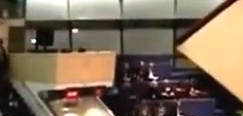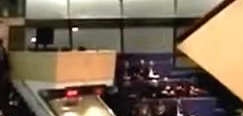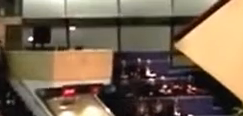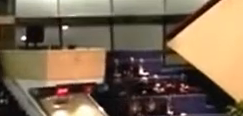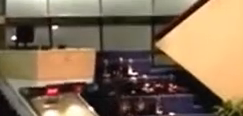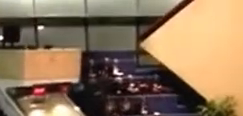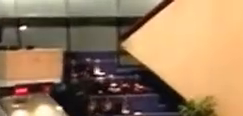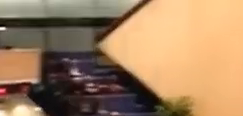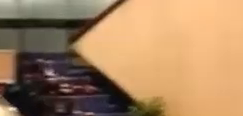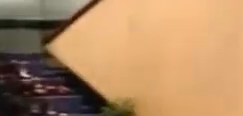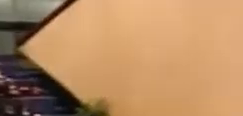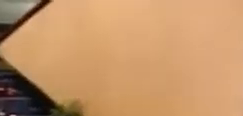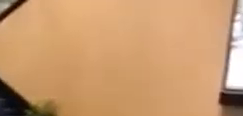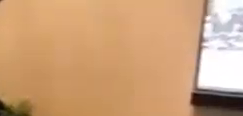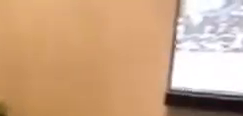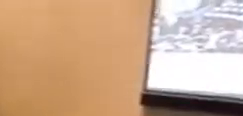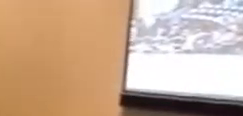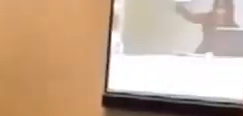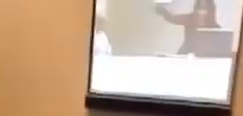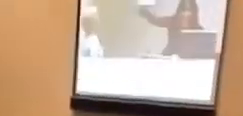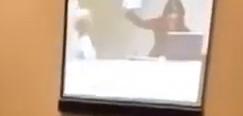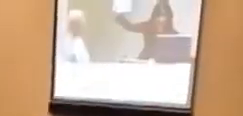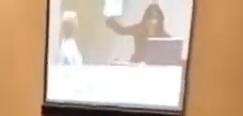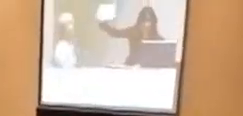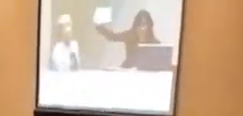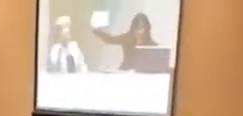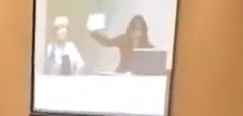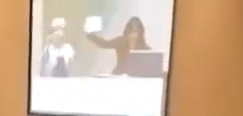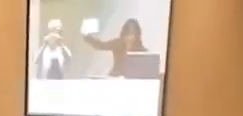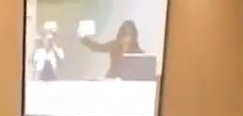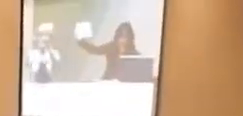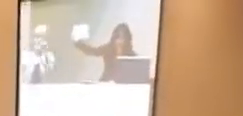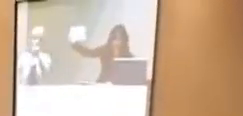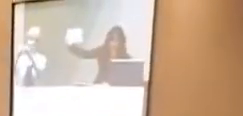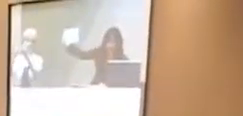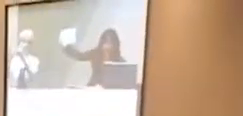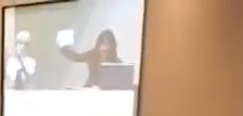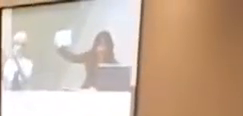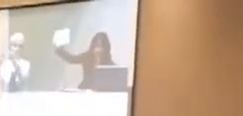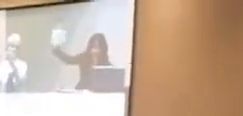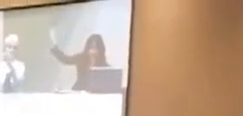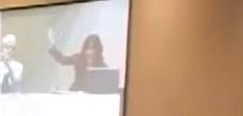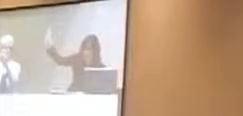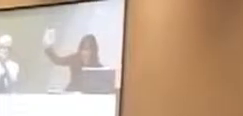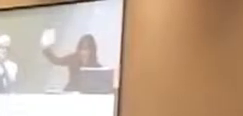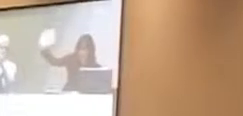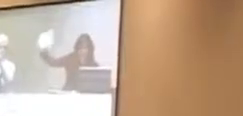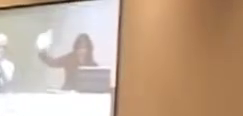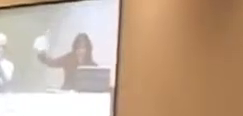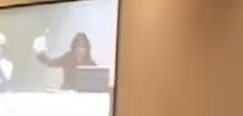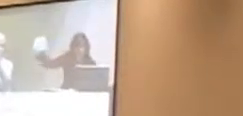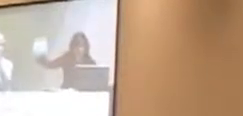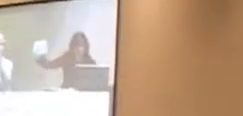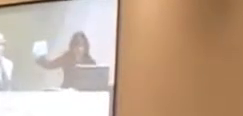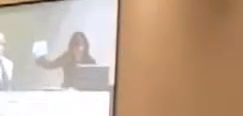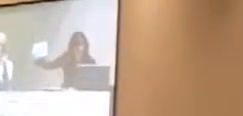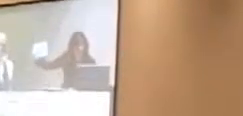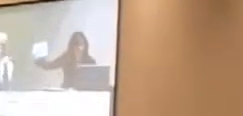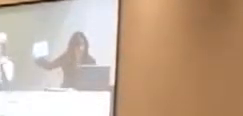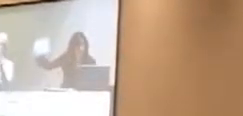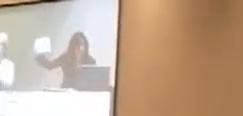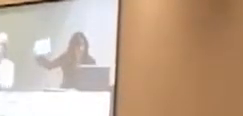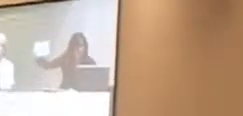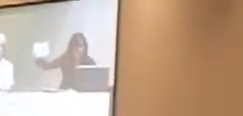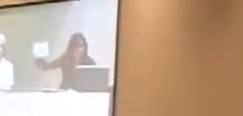I'd just like to remind everybody that if you have comment cards, we've got a number of TTC